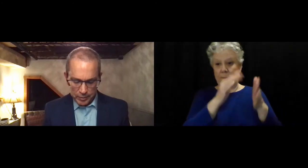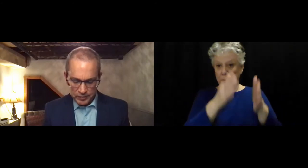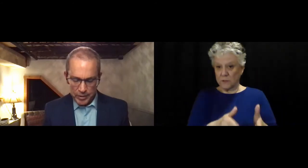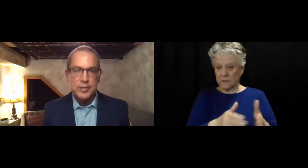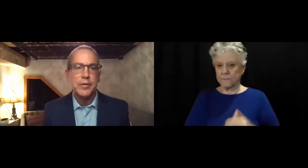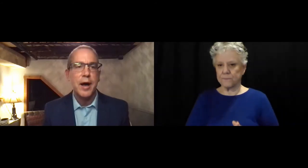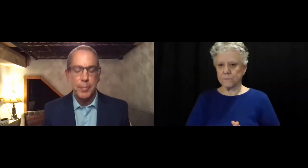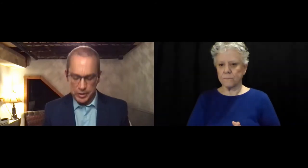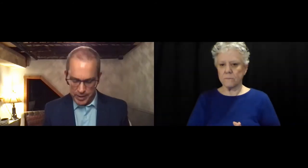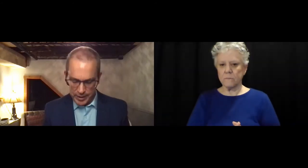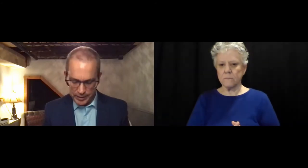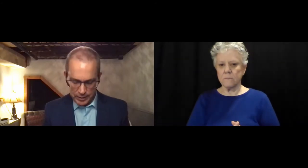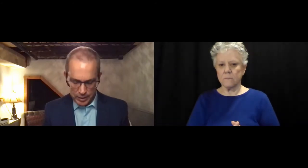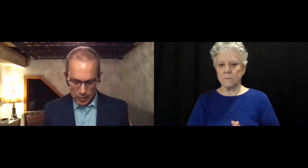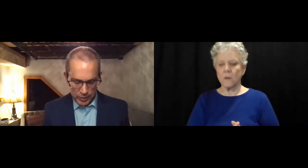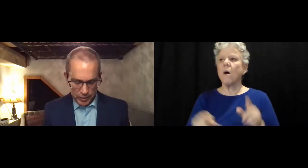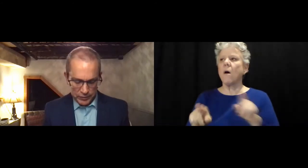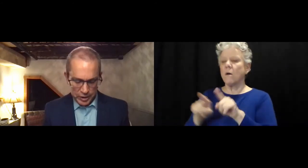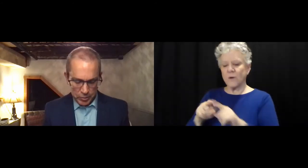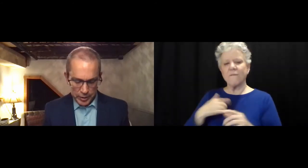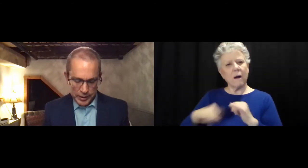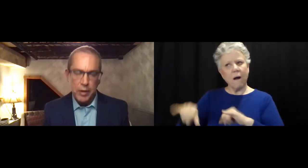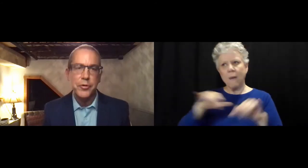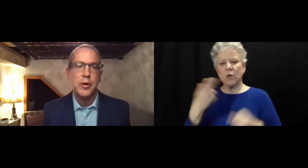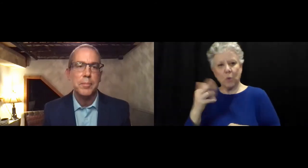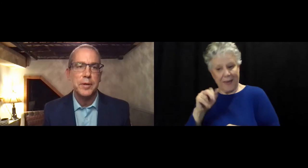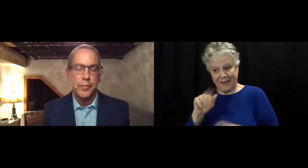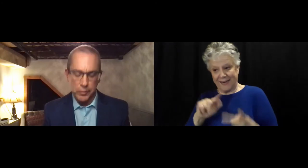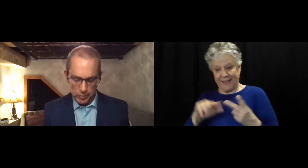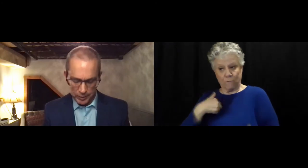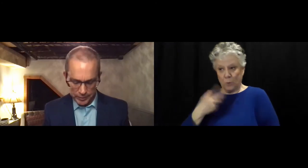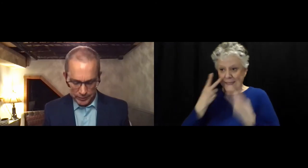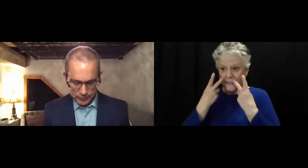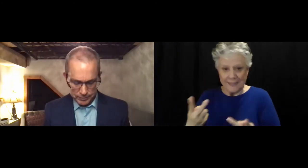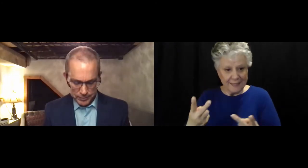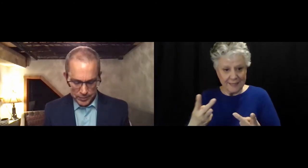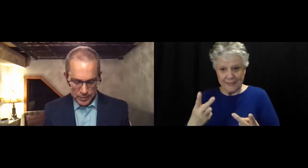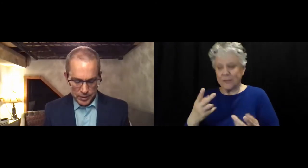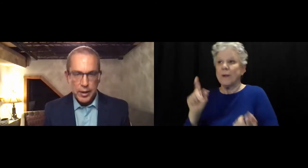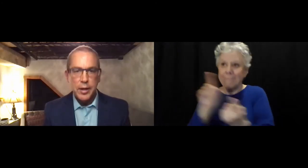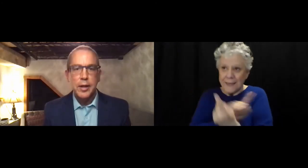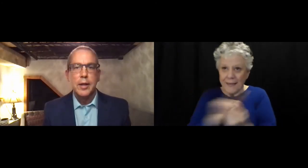undeniable experience of a common humanity when there is a human encounter amidst vulnerabilities.